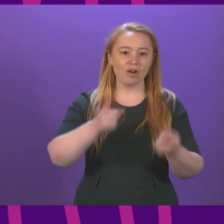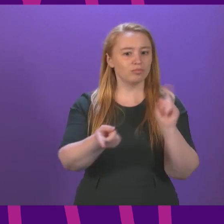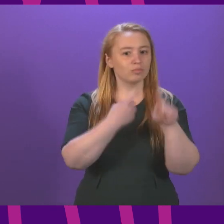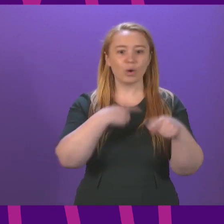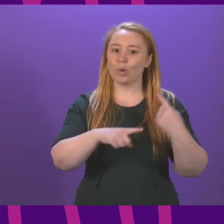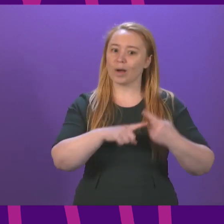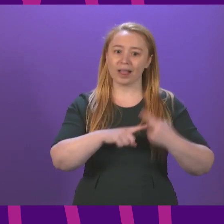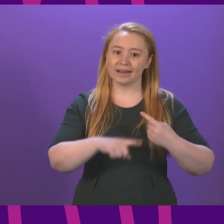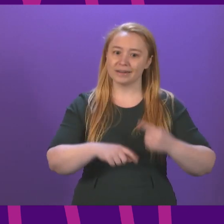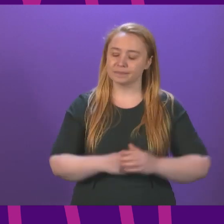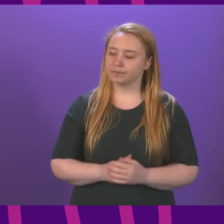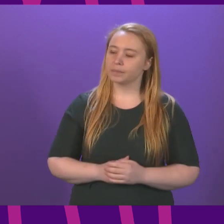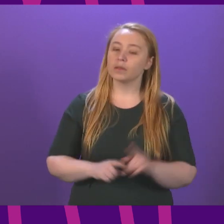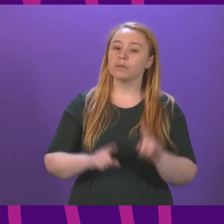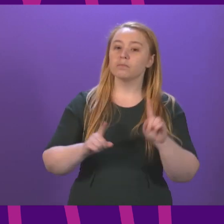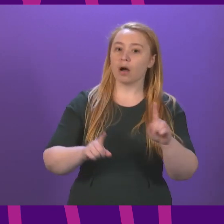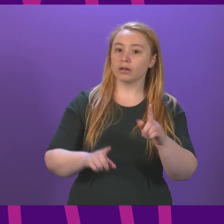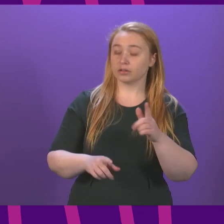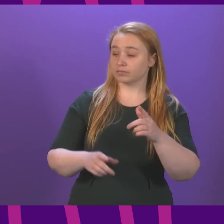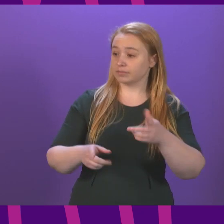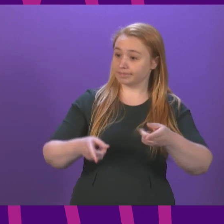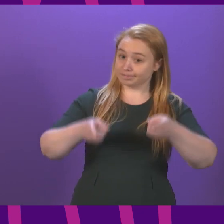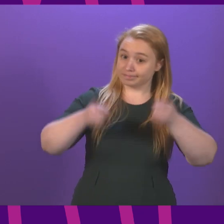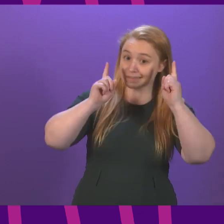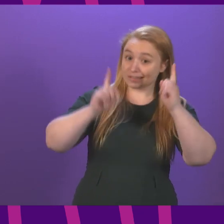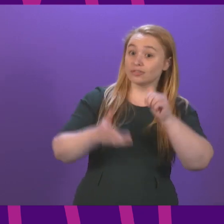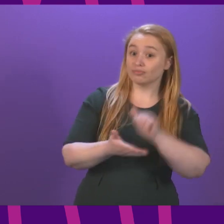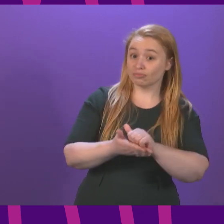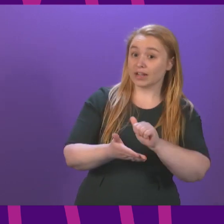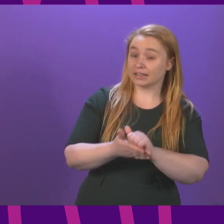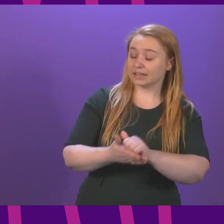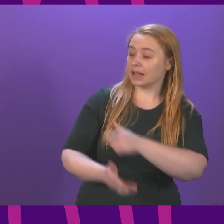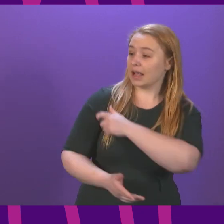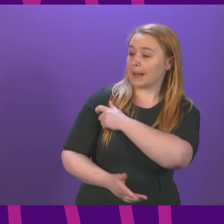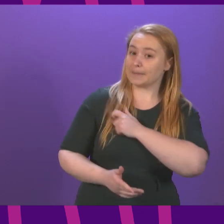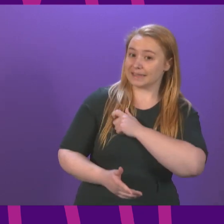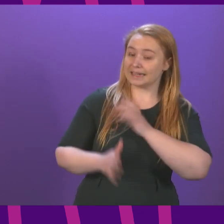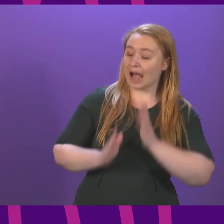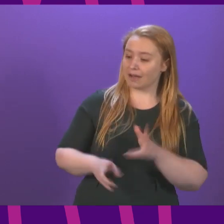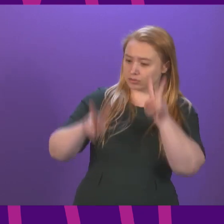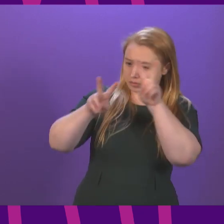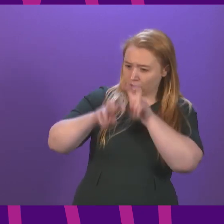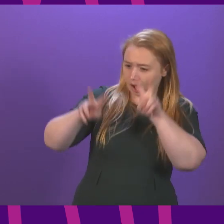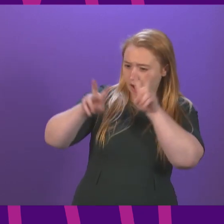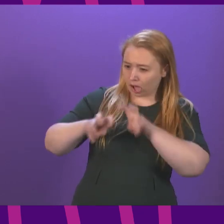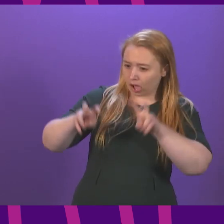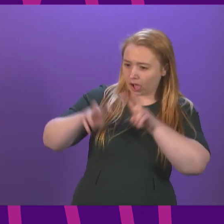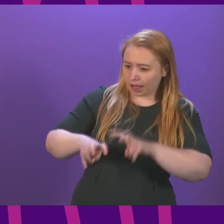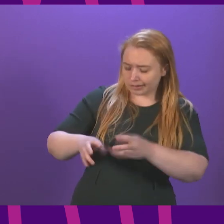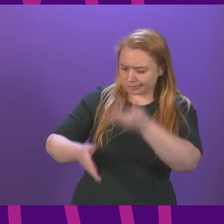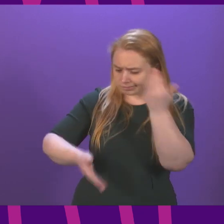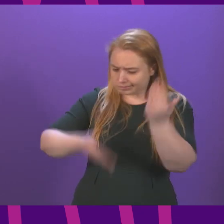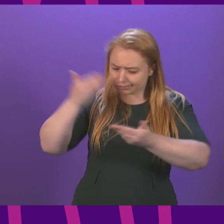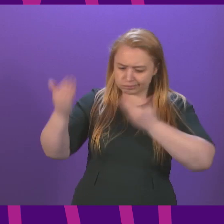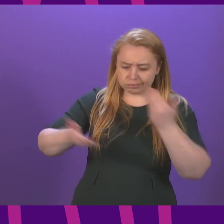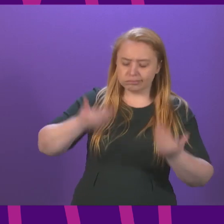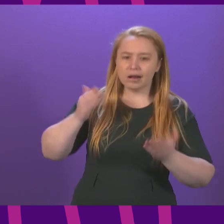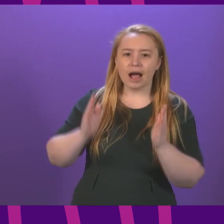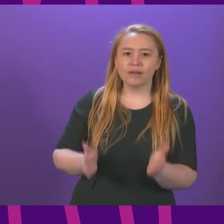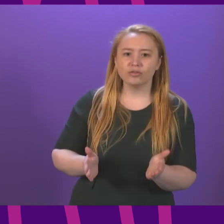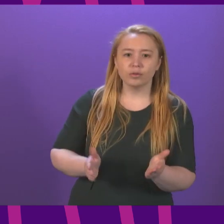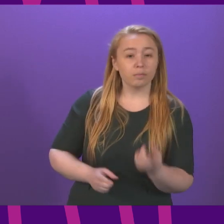is a matter for the committee and for the independent investigator to untangle these matters. But there is one